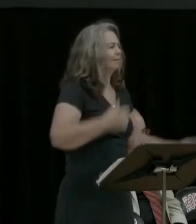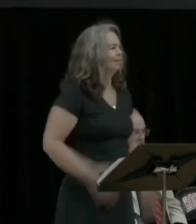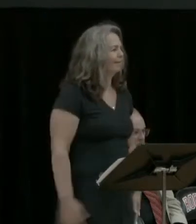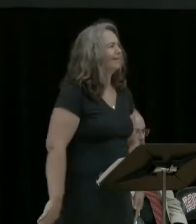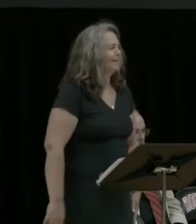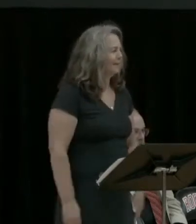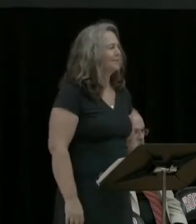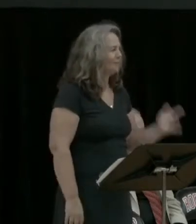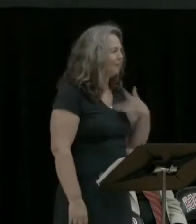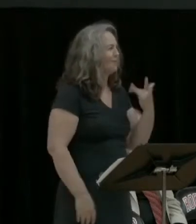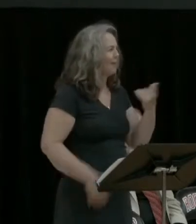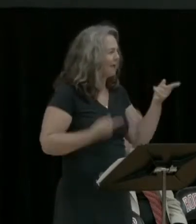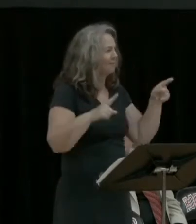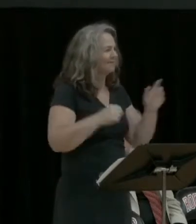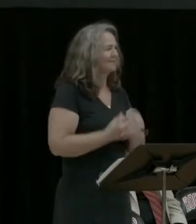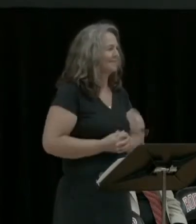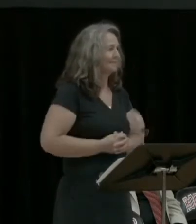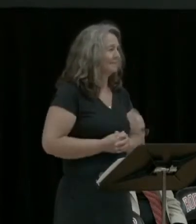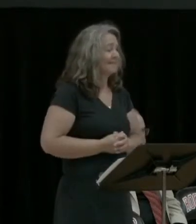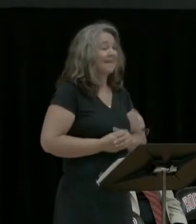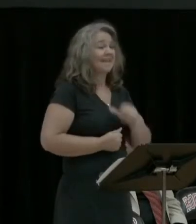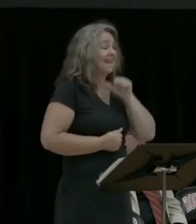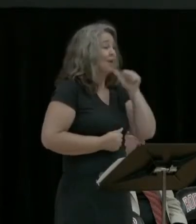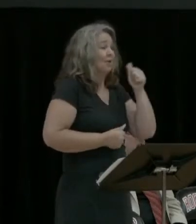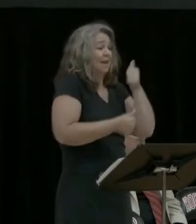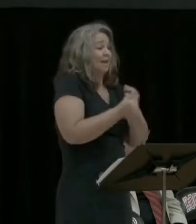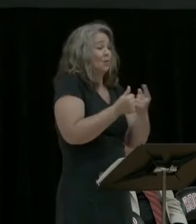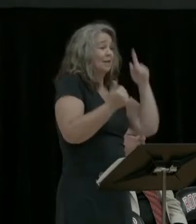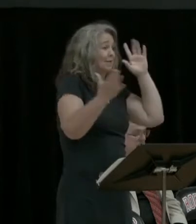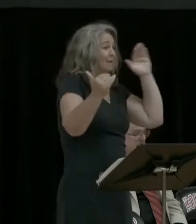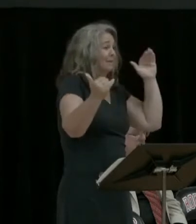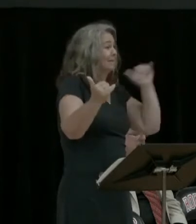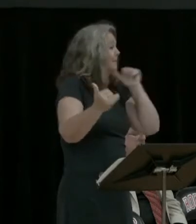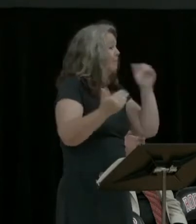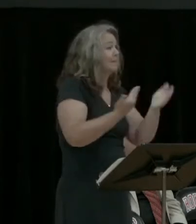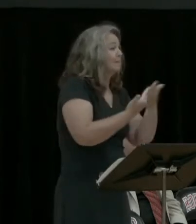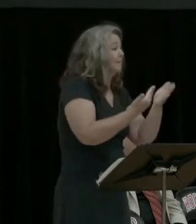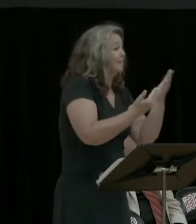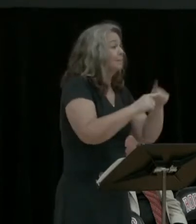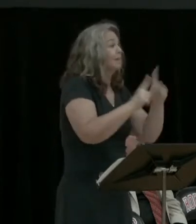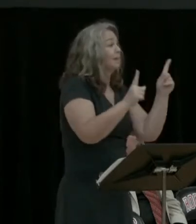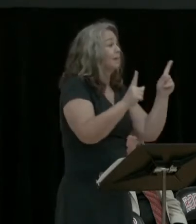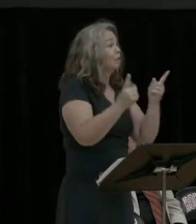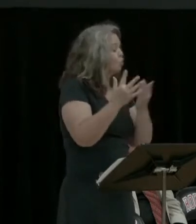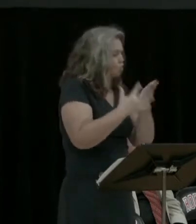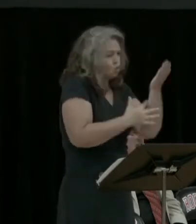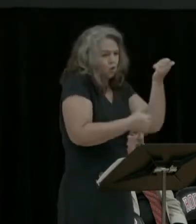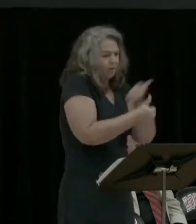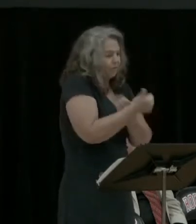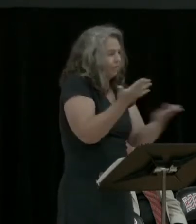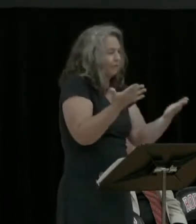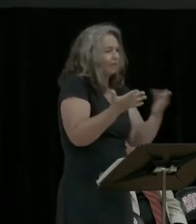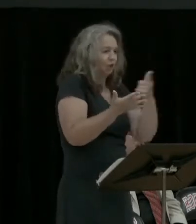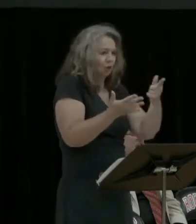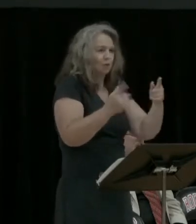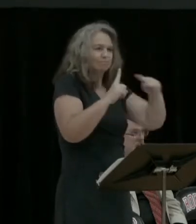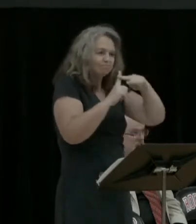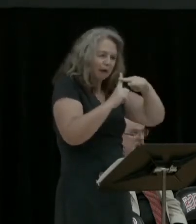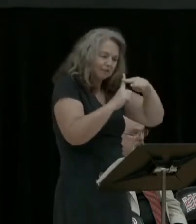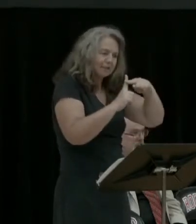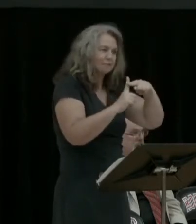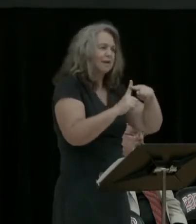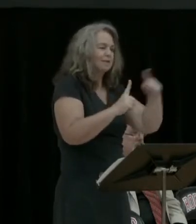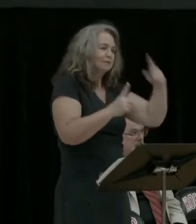I think it's safe to say it hasn't been what any of us expected, and it certainly hasn't been easy. But through it all, you've stayed positive, you've